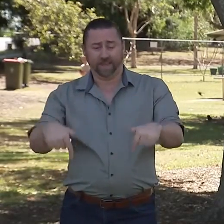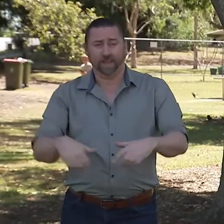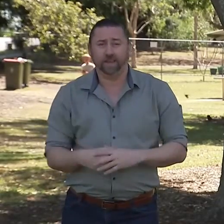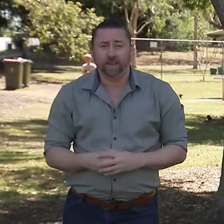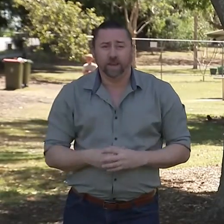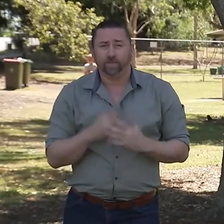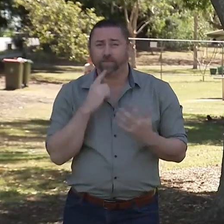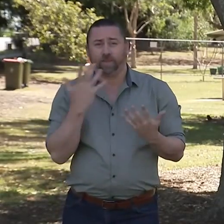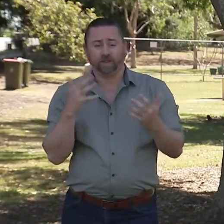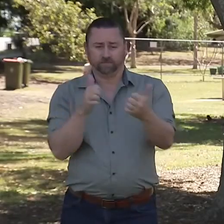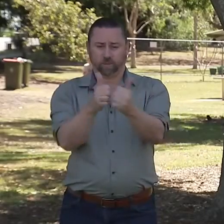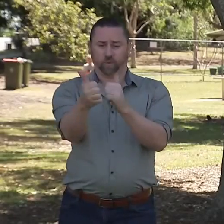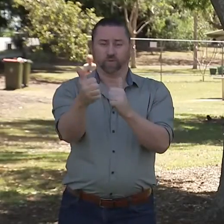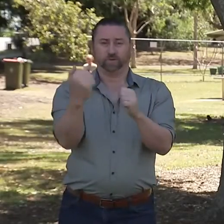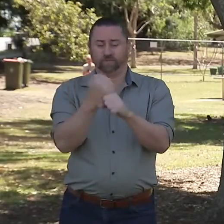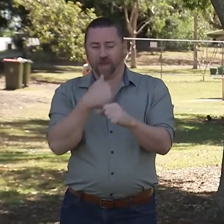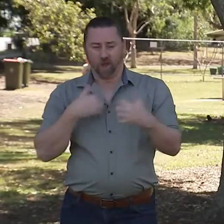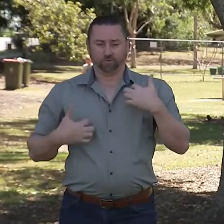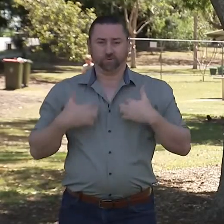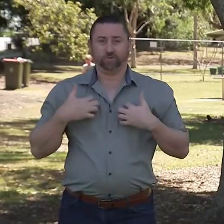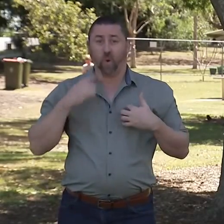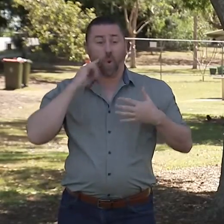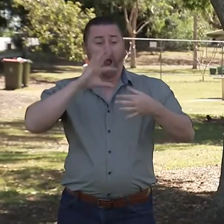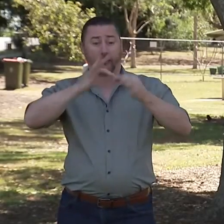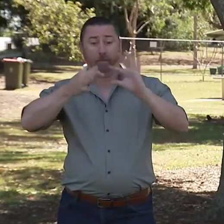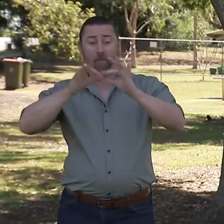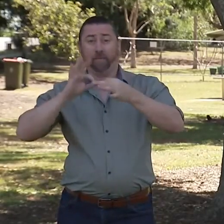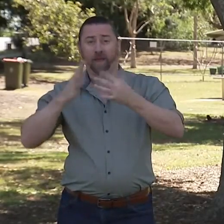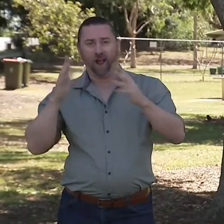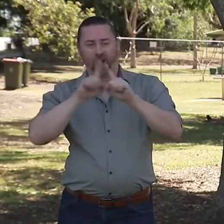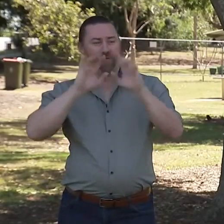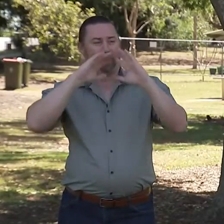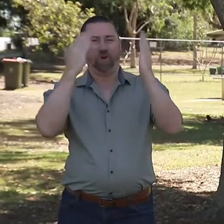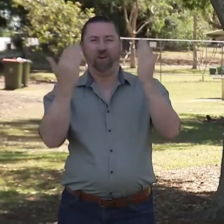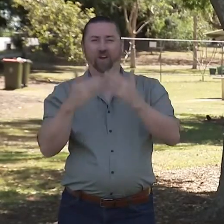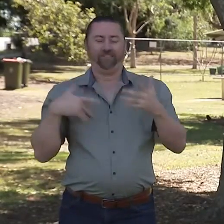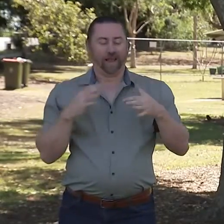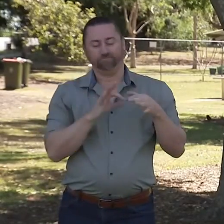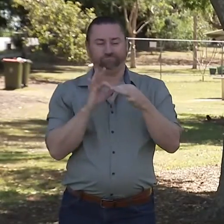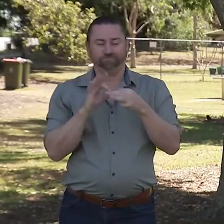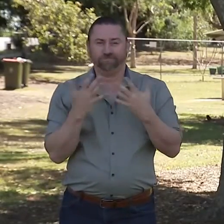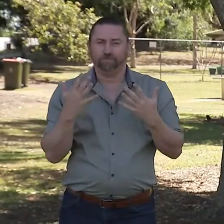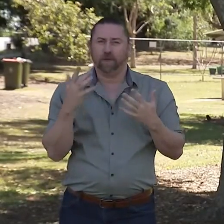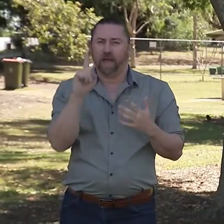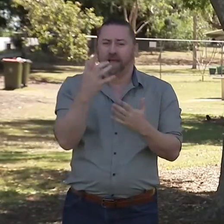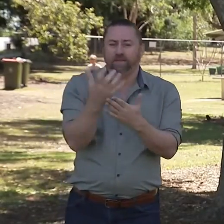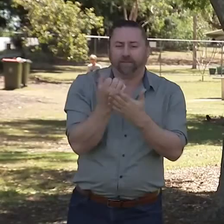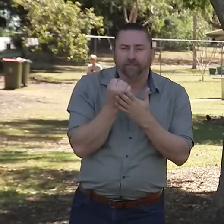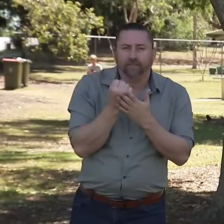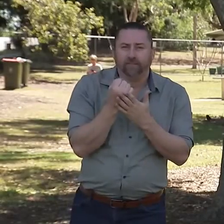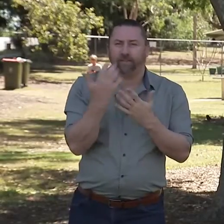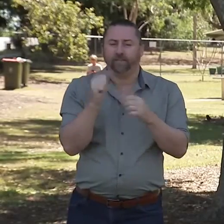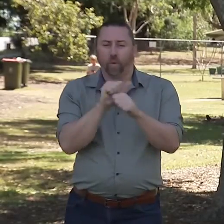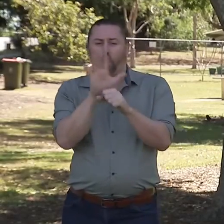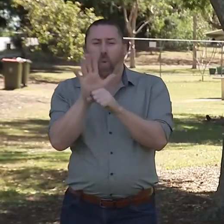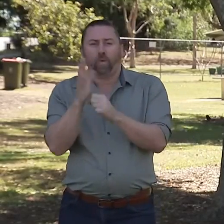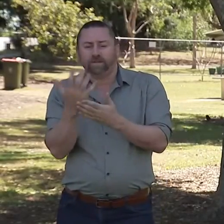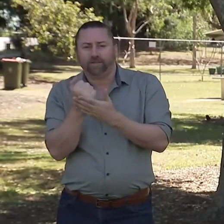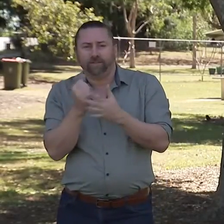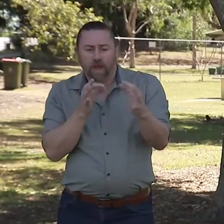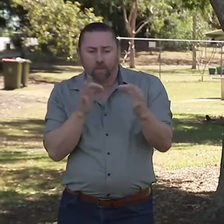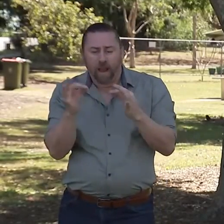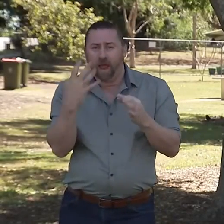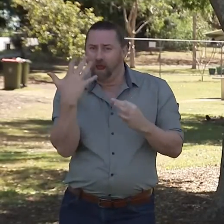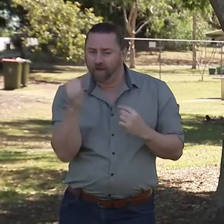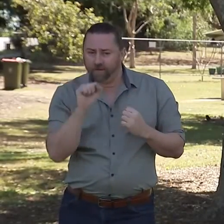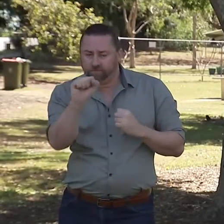Football brings the community together. The Olympics brought the world together. It has to be in a safe environment. There have to be COVID-safe plans. They were all put in